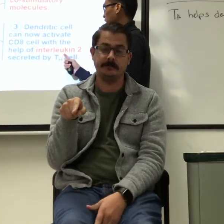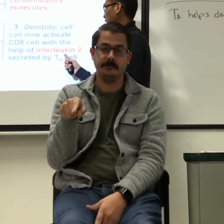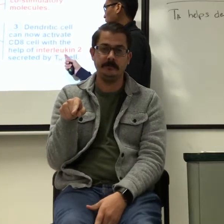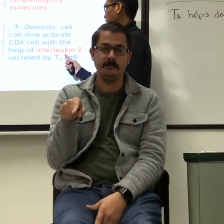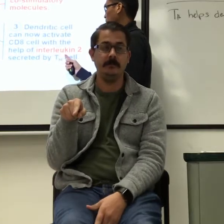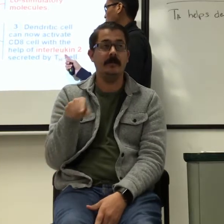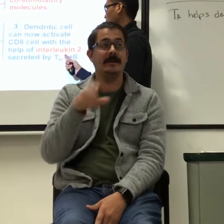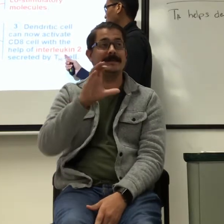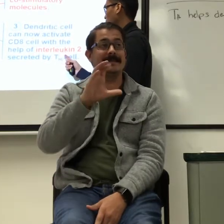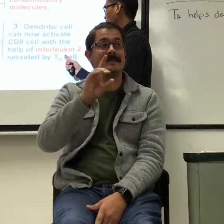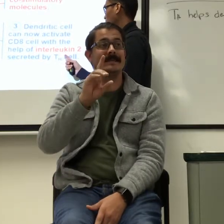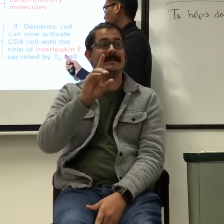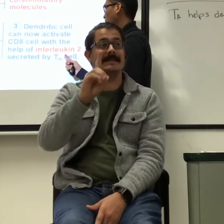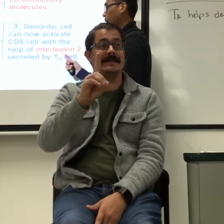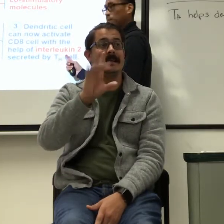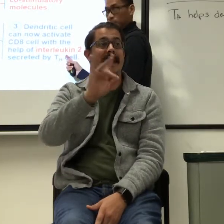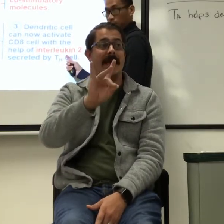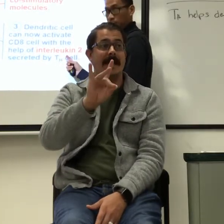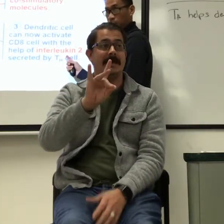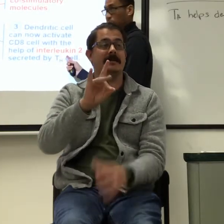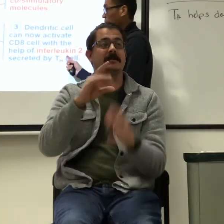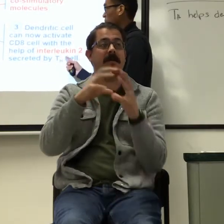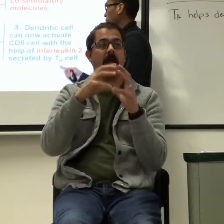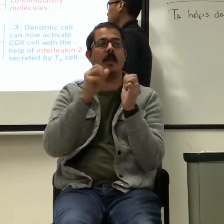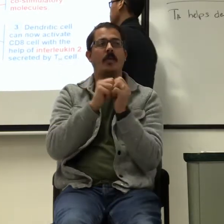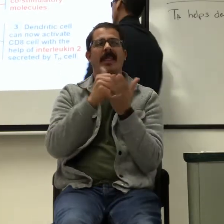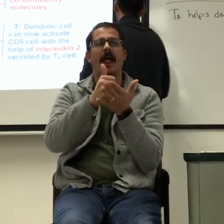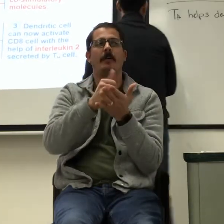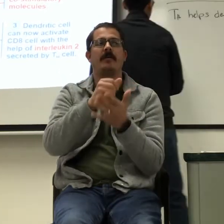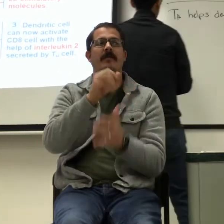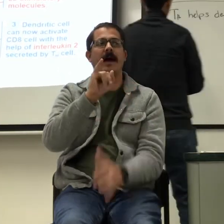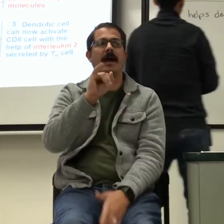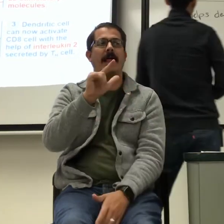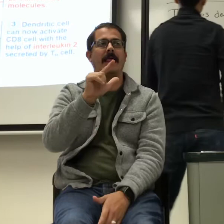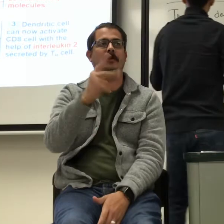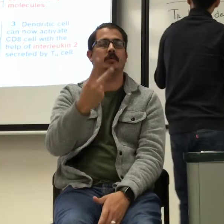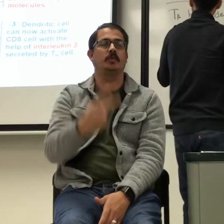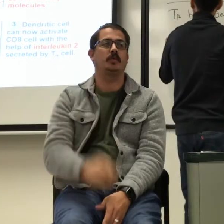the CD8 cell with the help of IL-2.